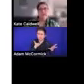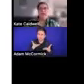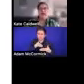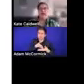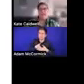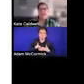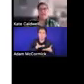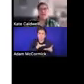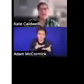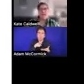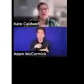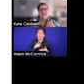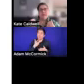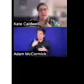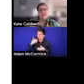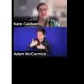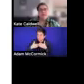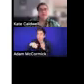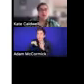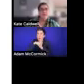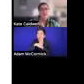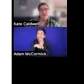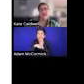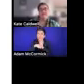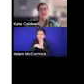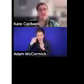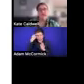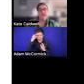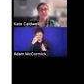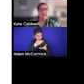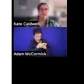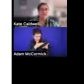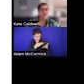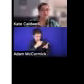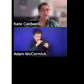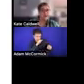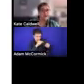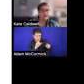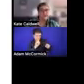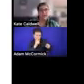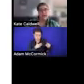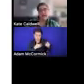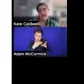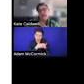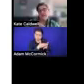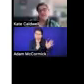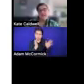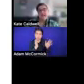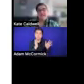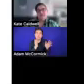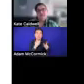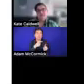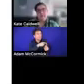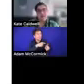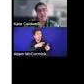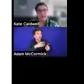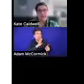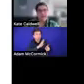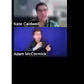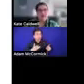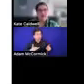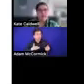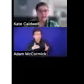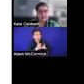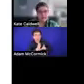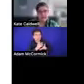right? It also helps to inform fair design and to reduce bias, and it helps to enhance transparency